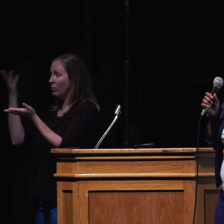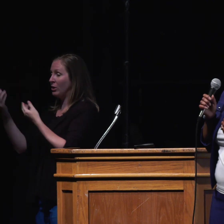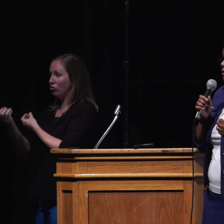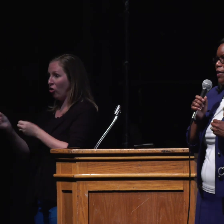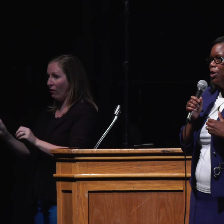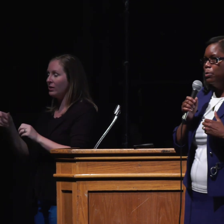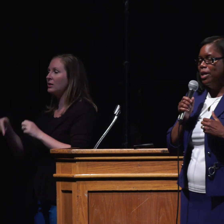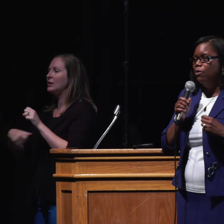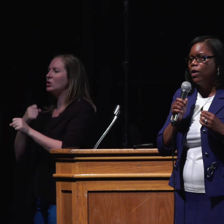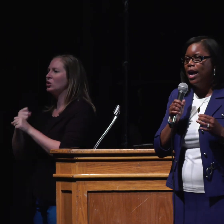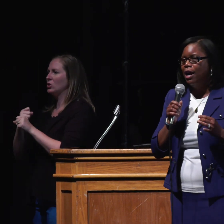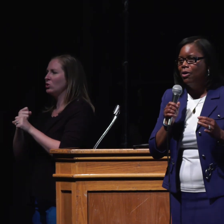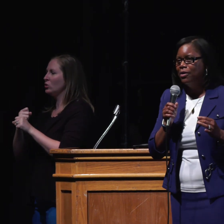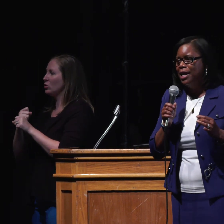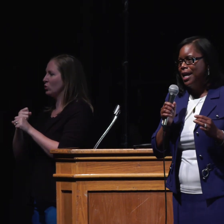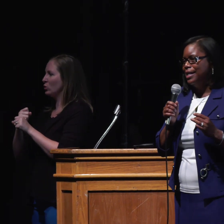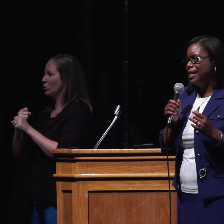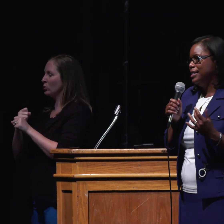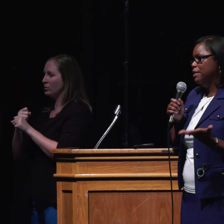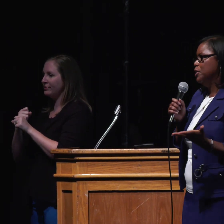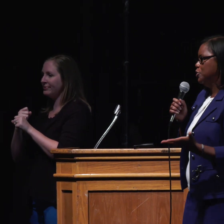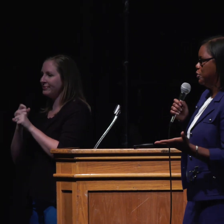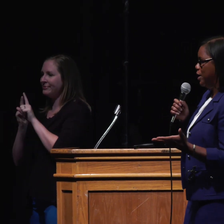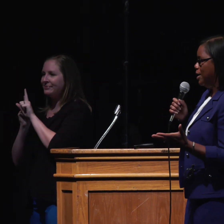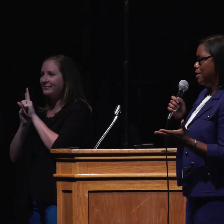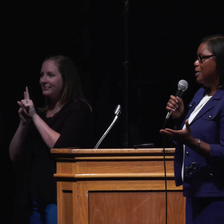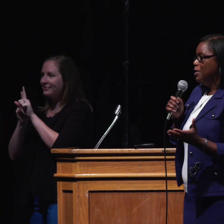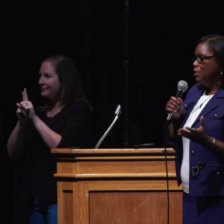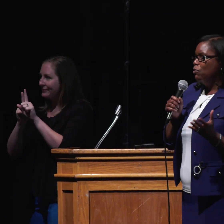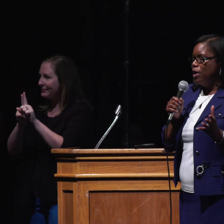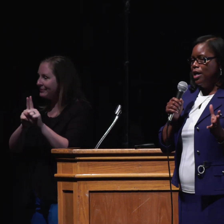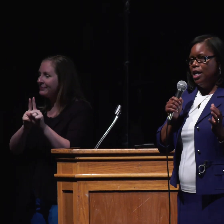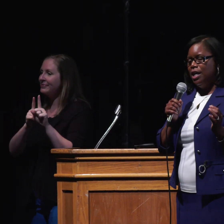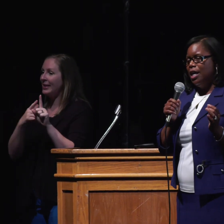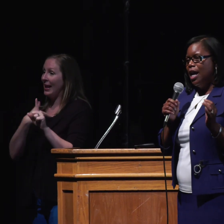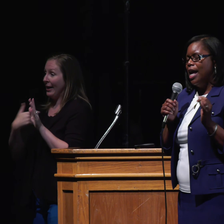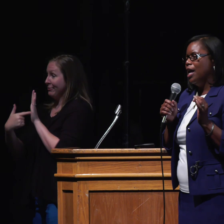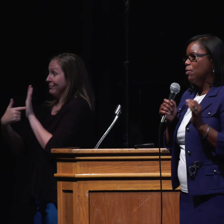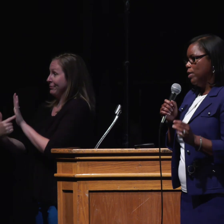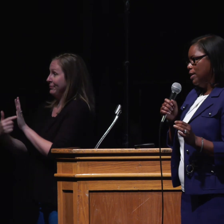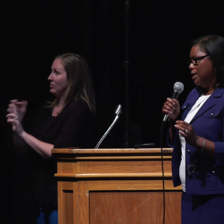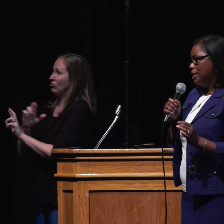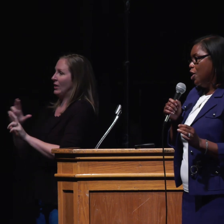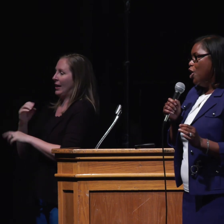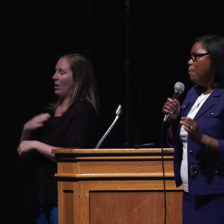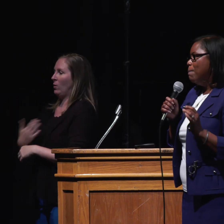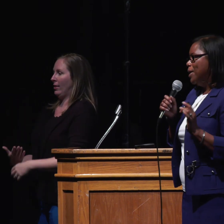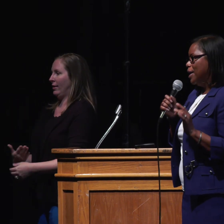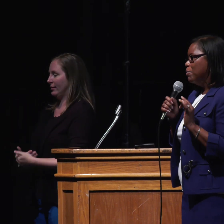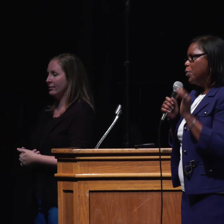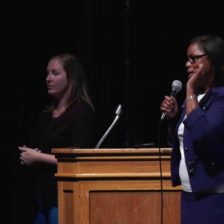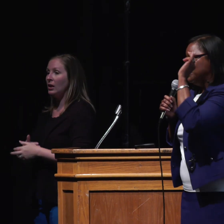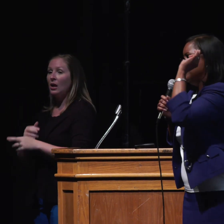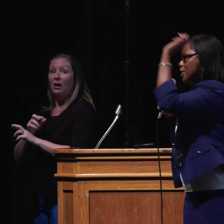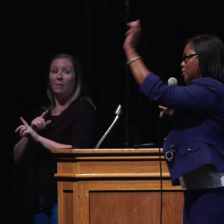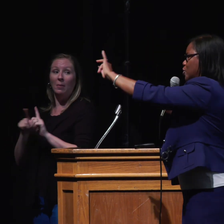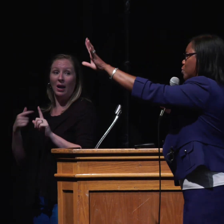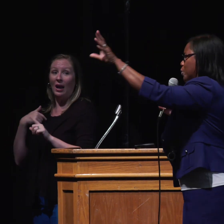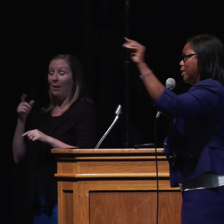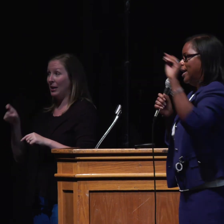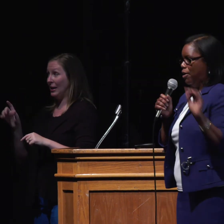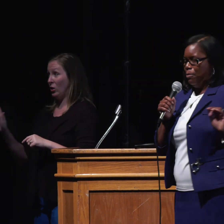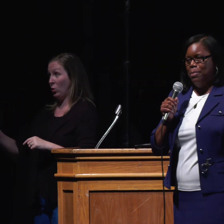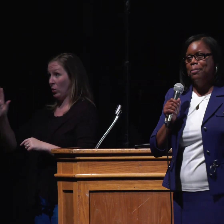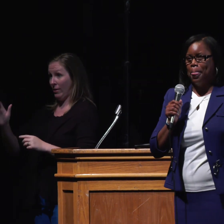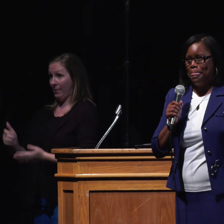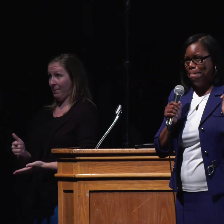year to kind of follow me around as I demonstrate ready and willing. But I'm going to need